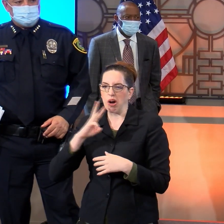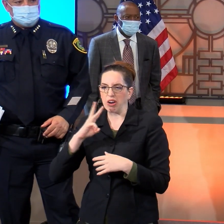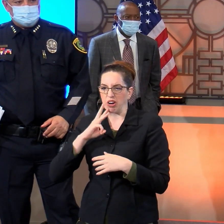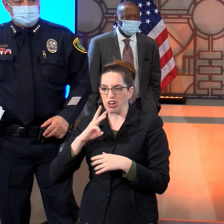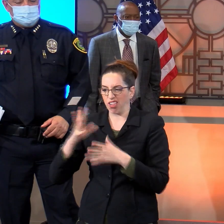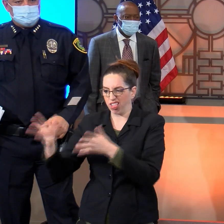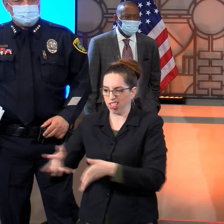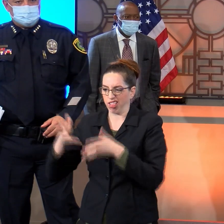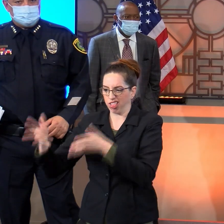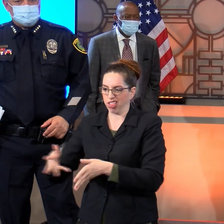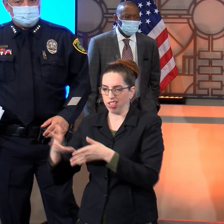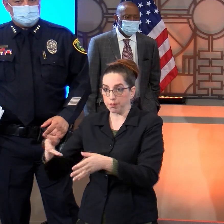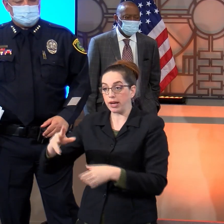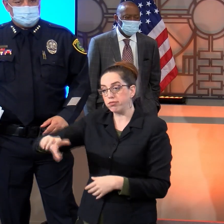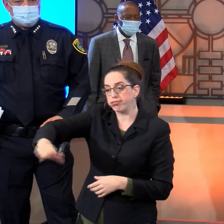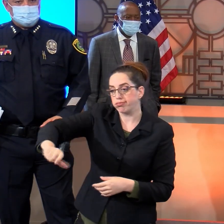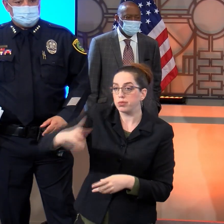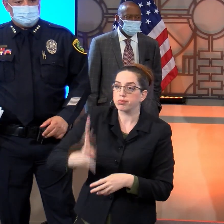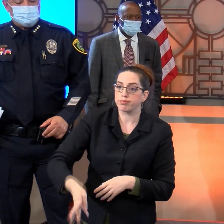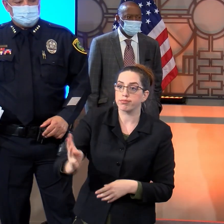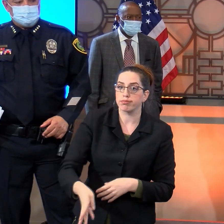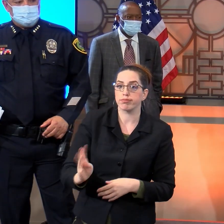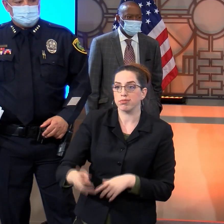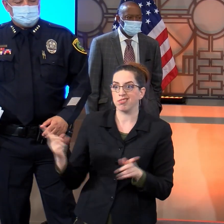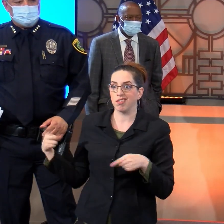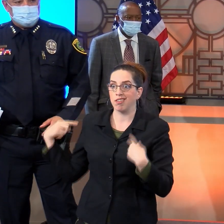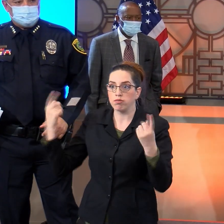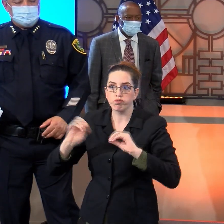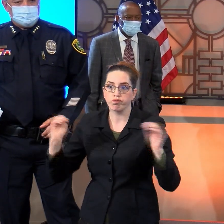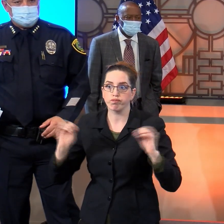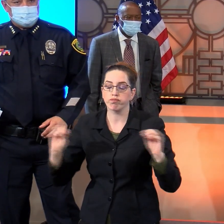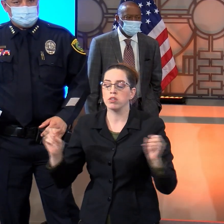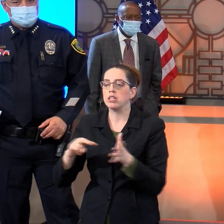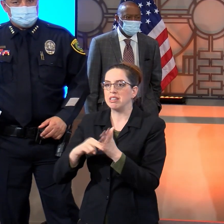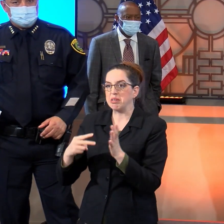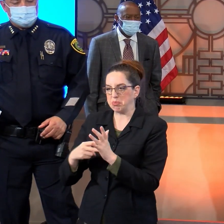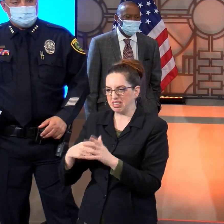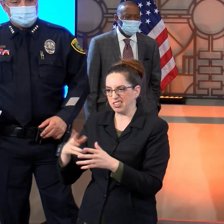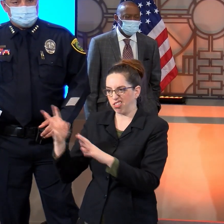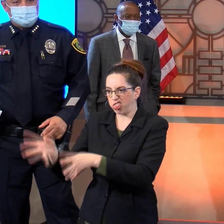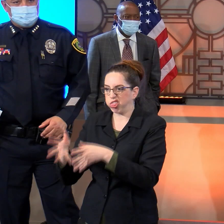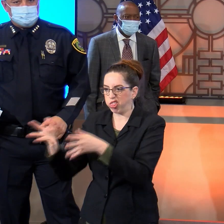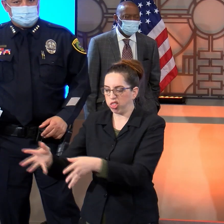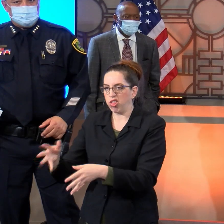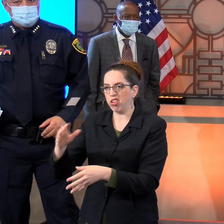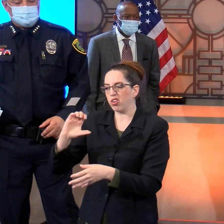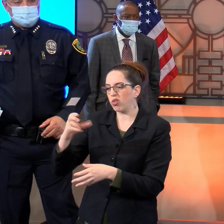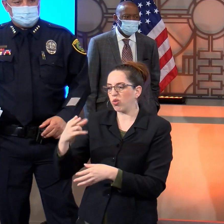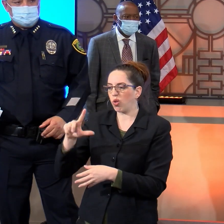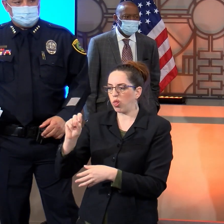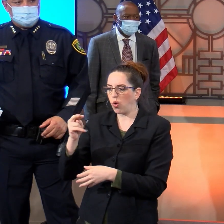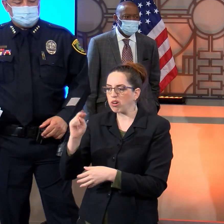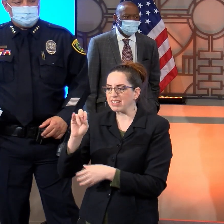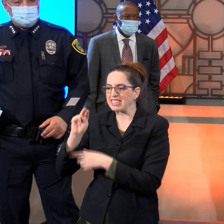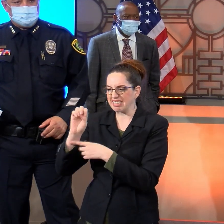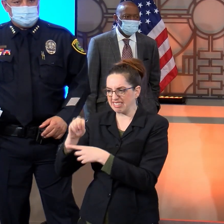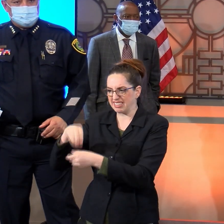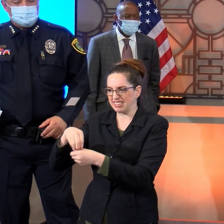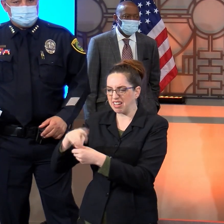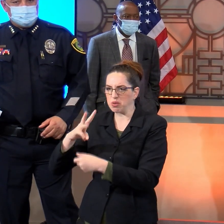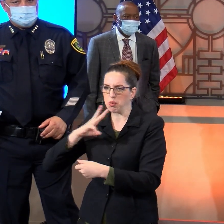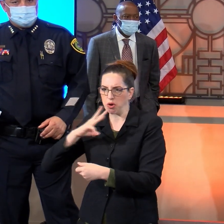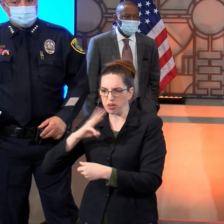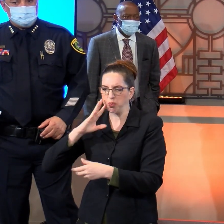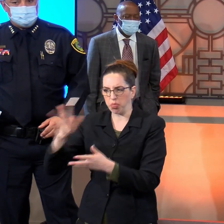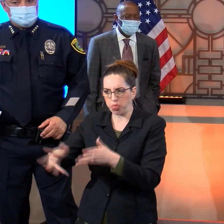in the pipes because there hasn't been flowing water. And so the chlorine in that water will dissipate a little bit over time, and so we want you to